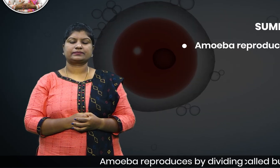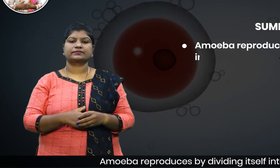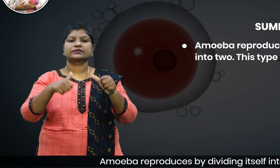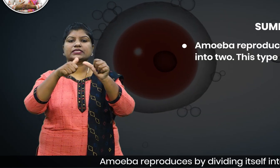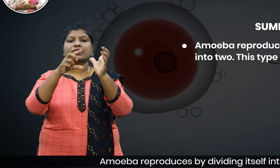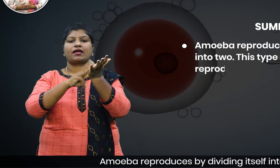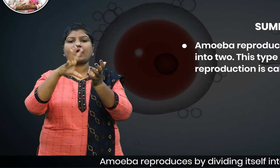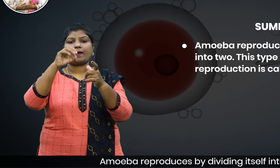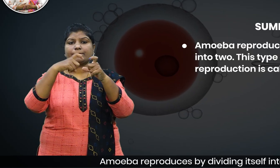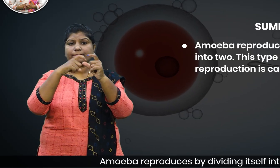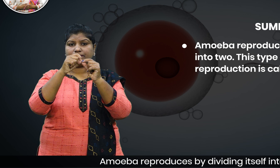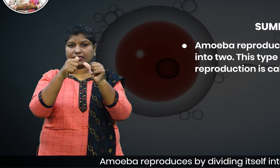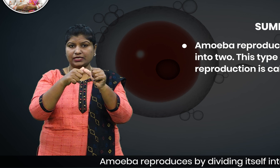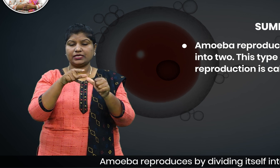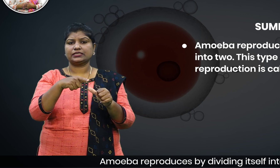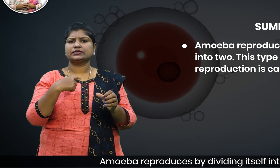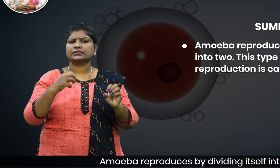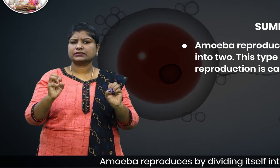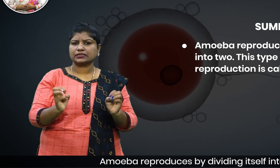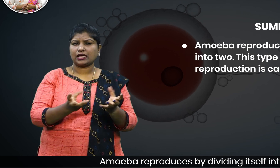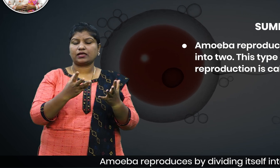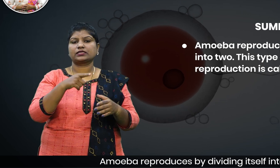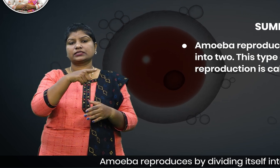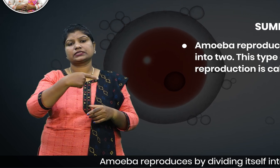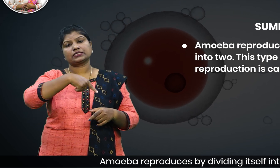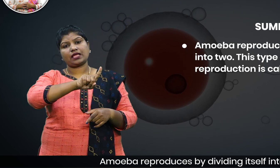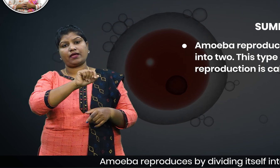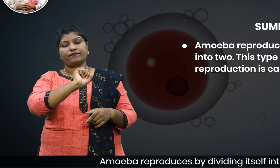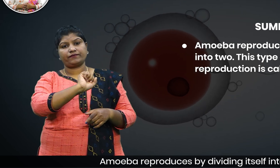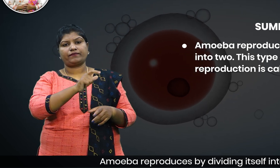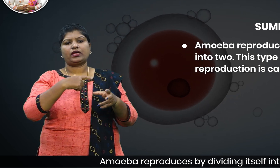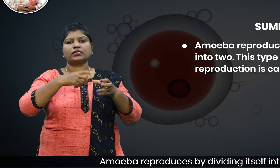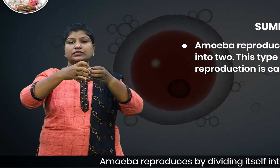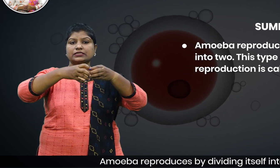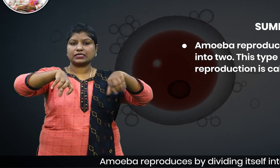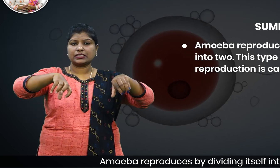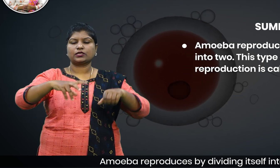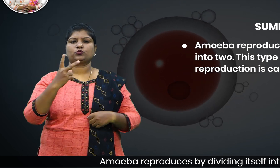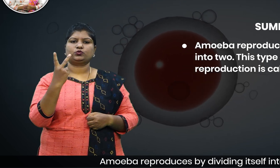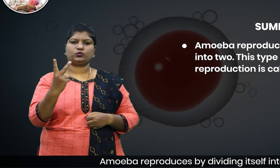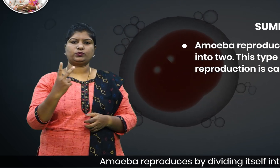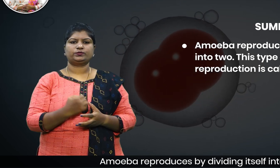Amoeba reproduces by dividing itself into two.